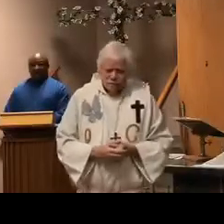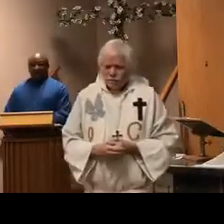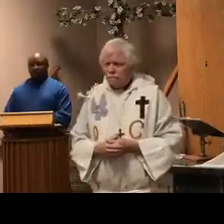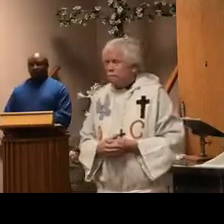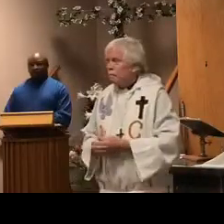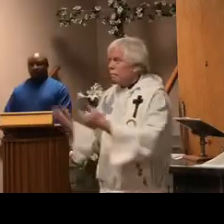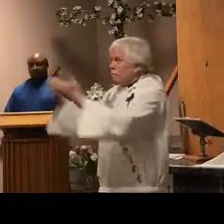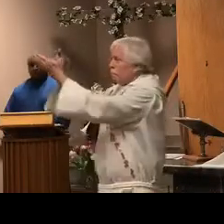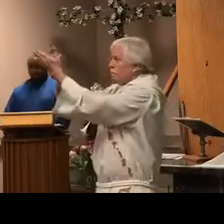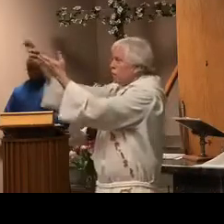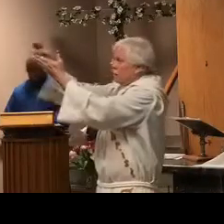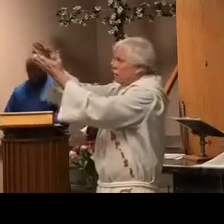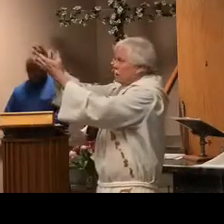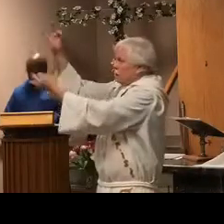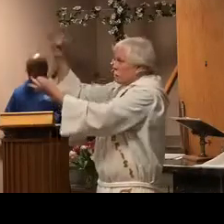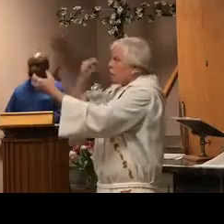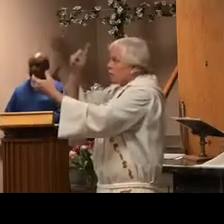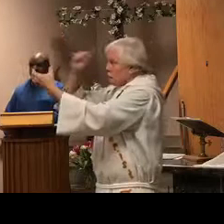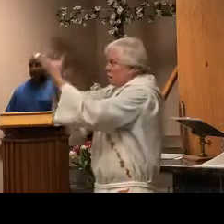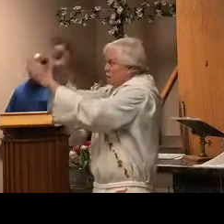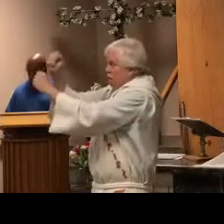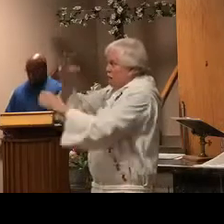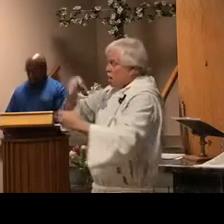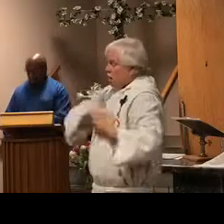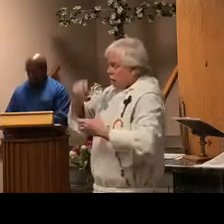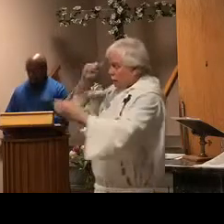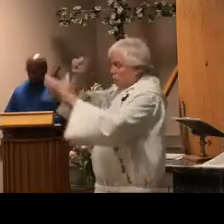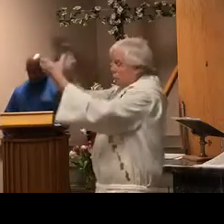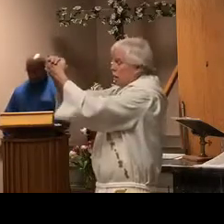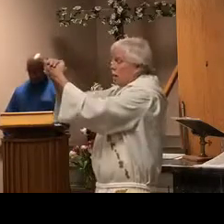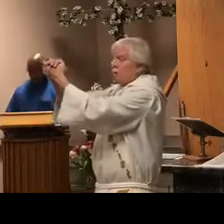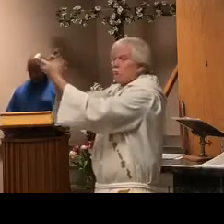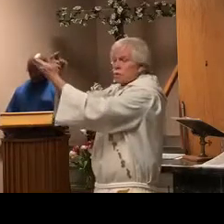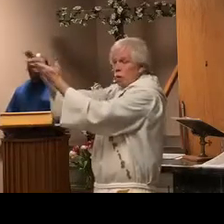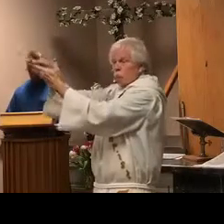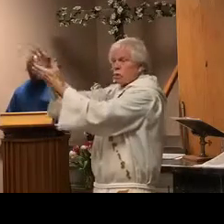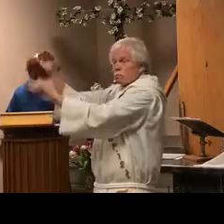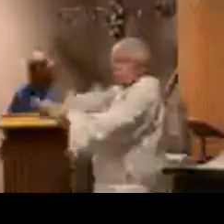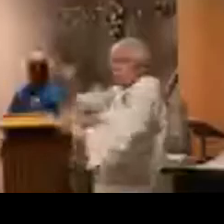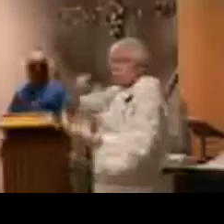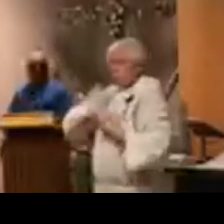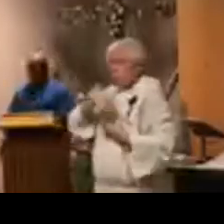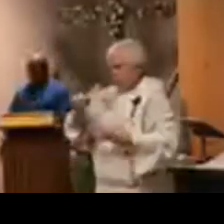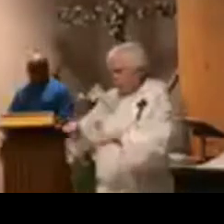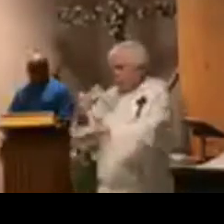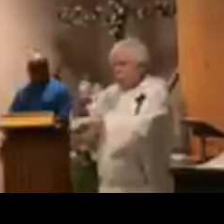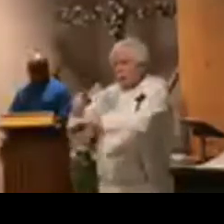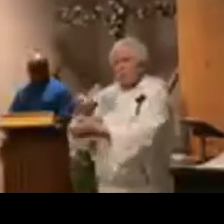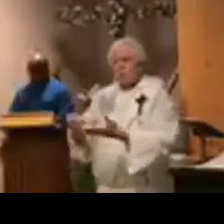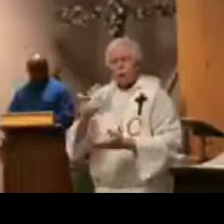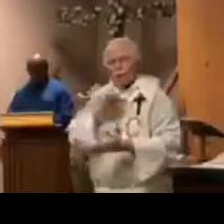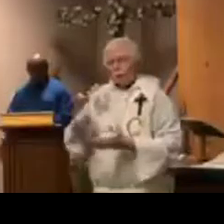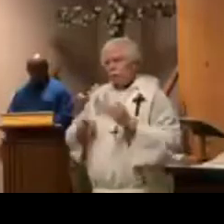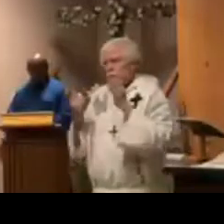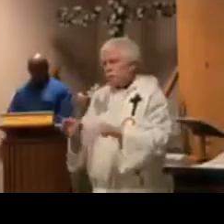I believe in the Holy Spirit. He came and established the Holy Christian Church, the fellowship of